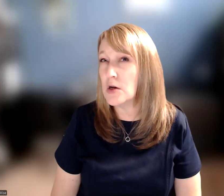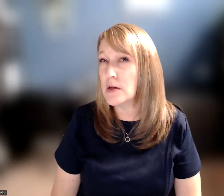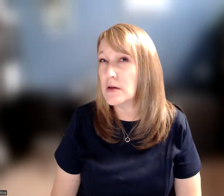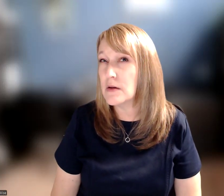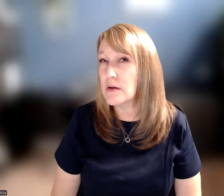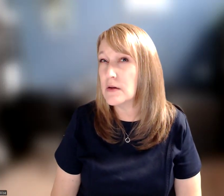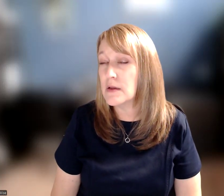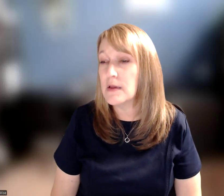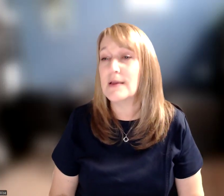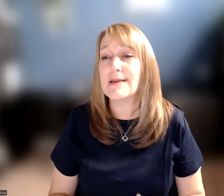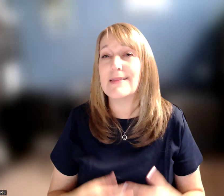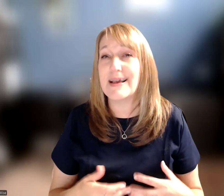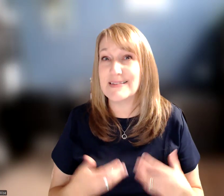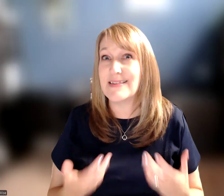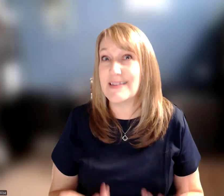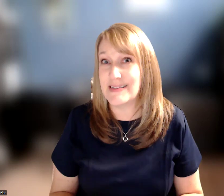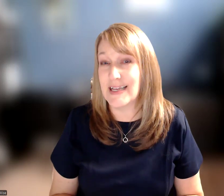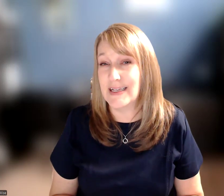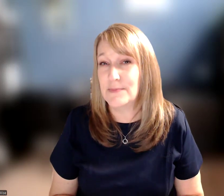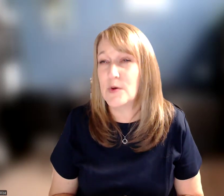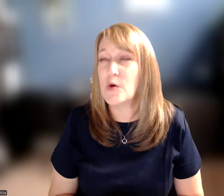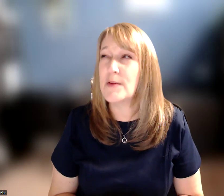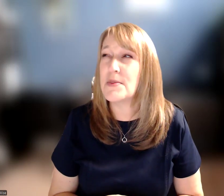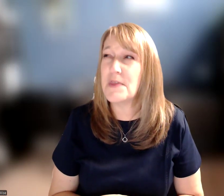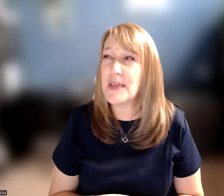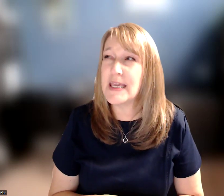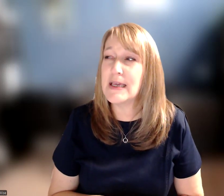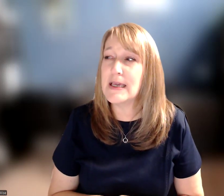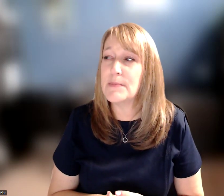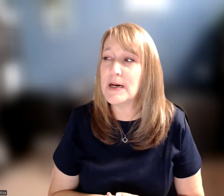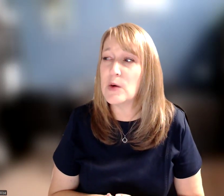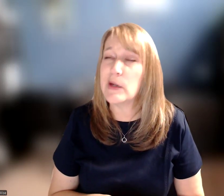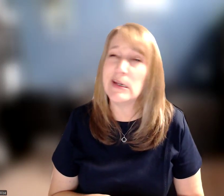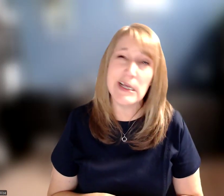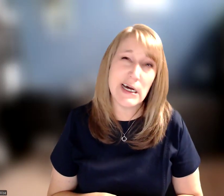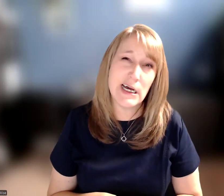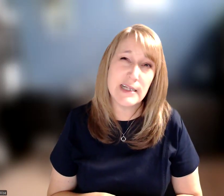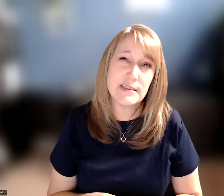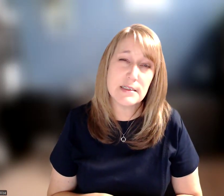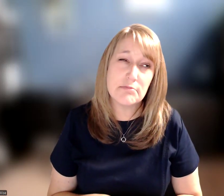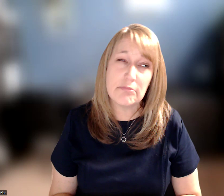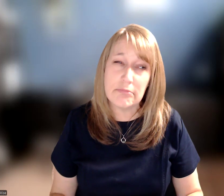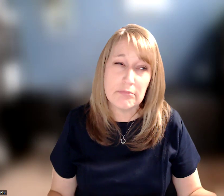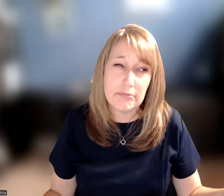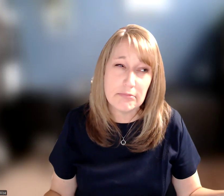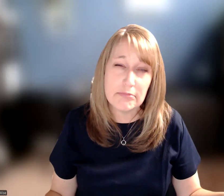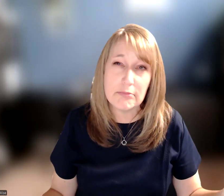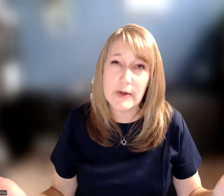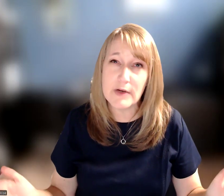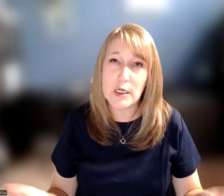dog, that's this sign. Or I'm thinking about not, whatever,